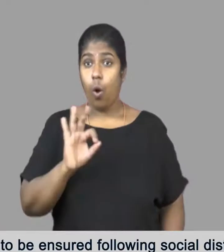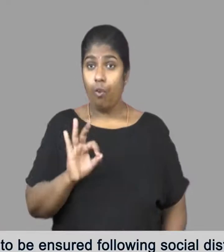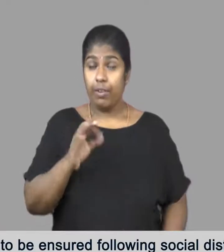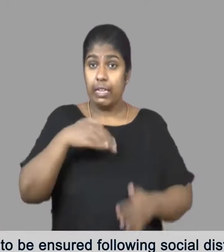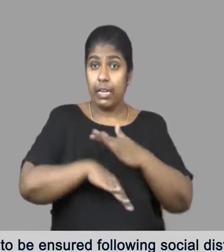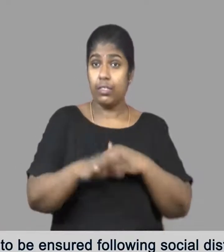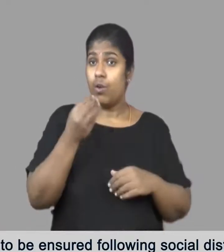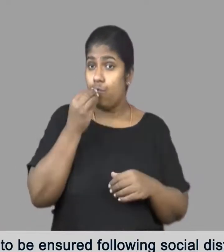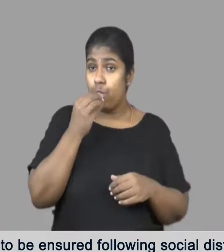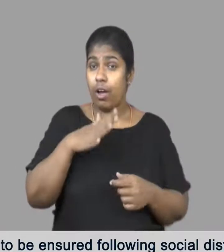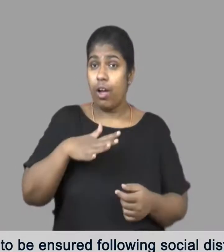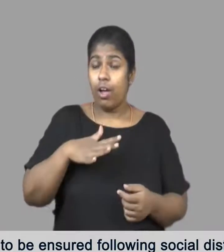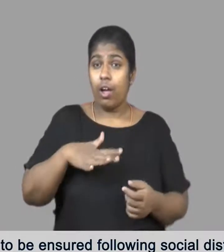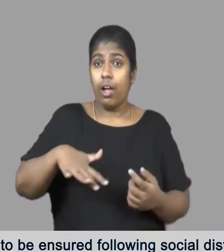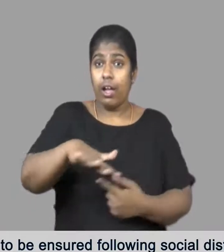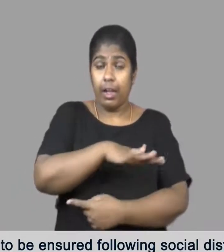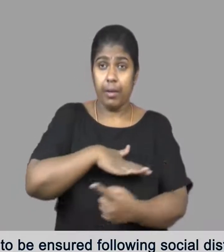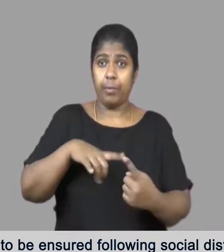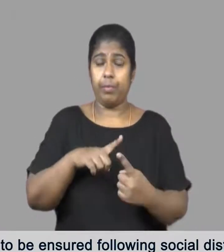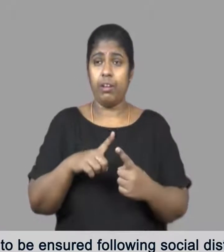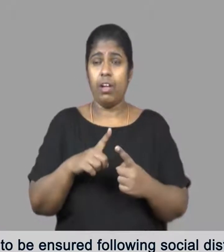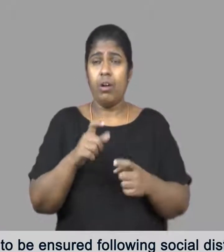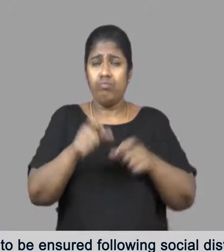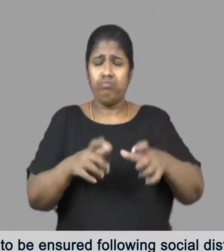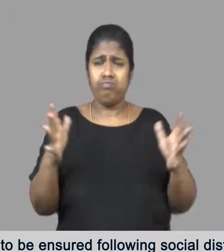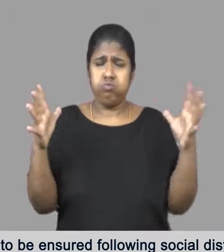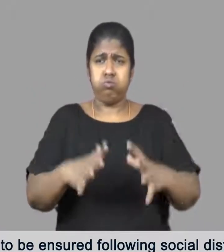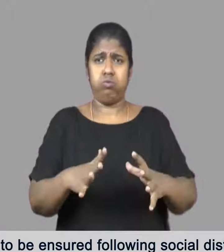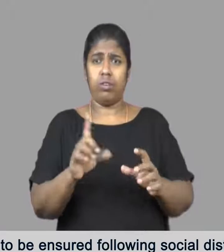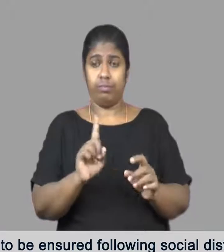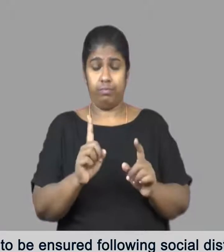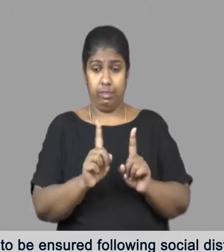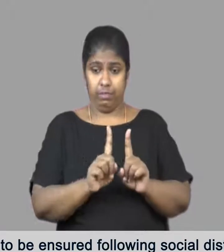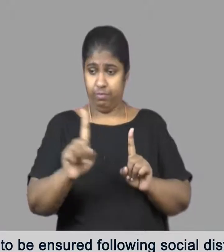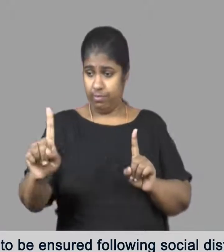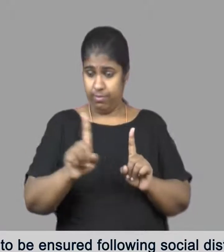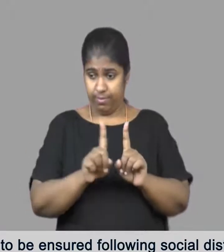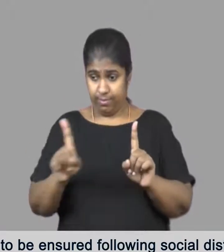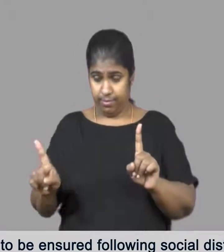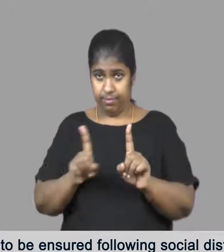Adequate crowd and